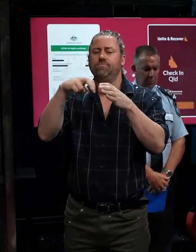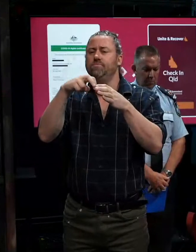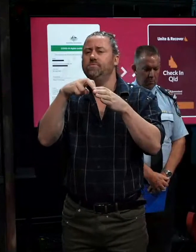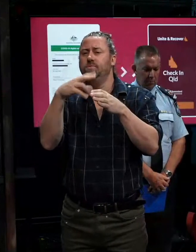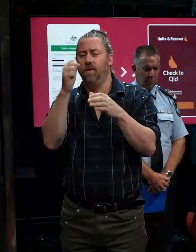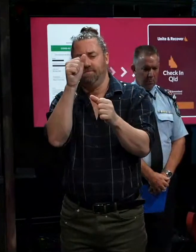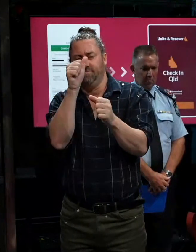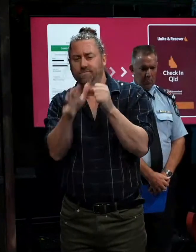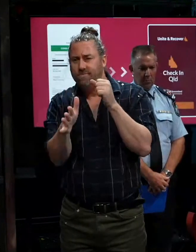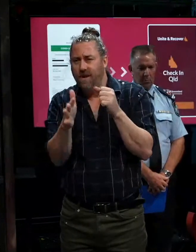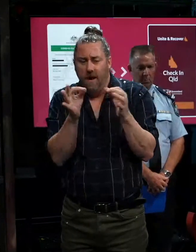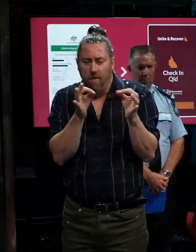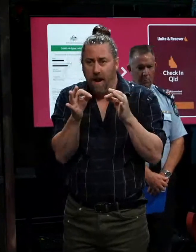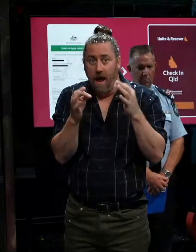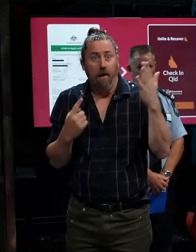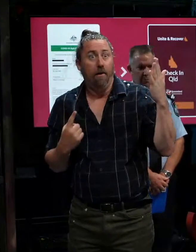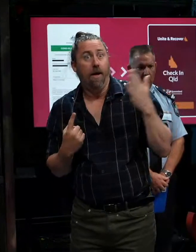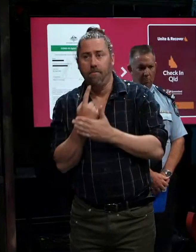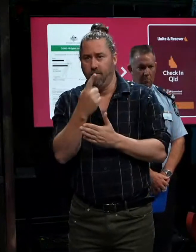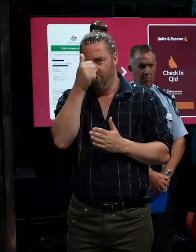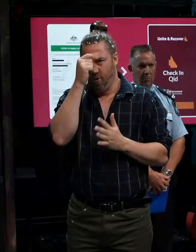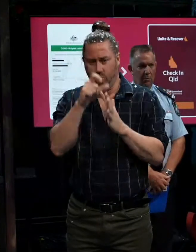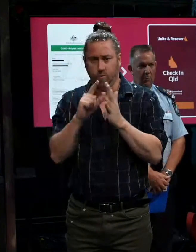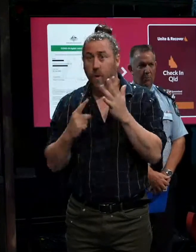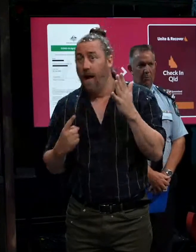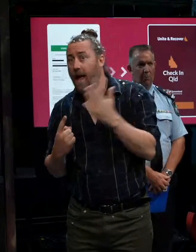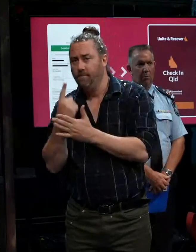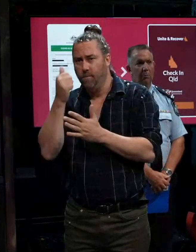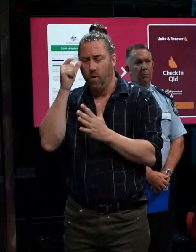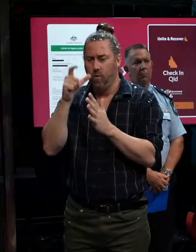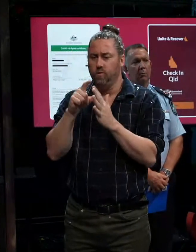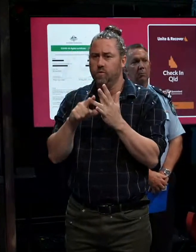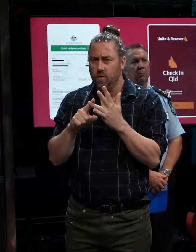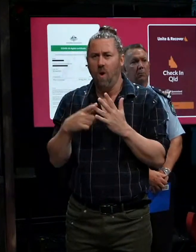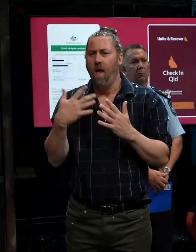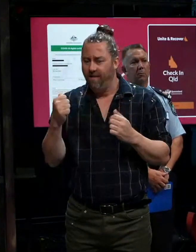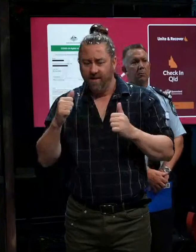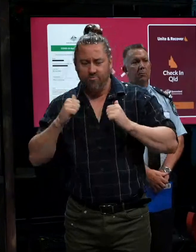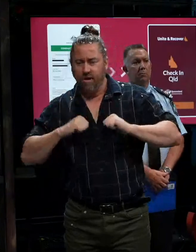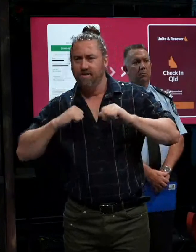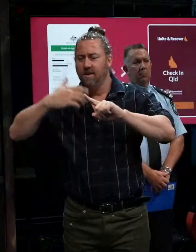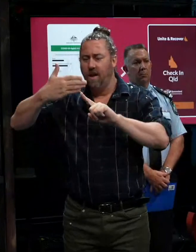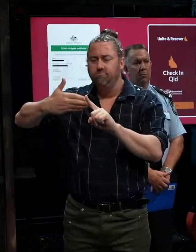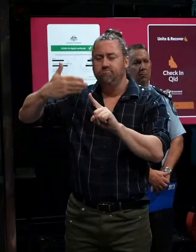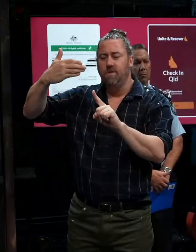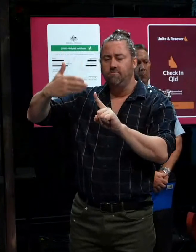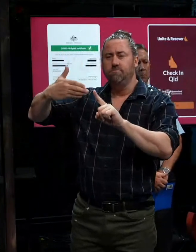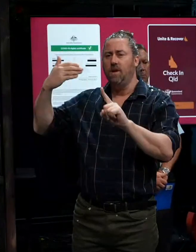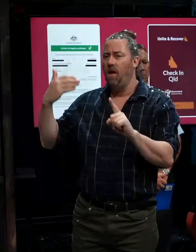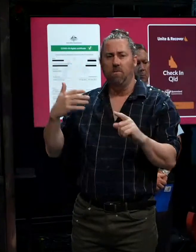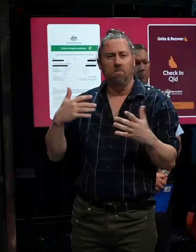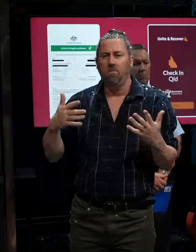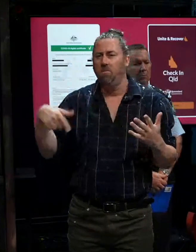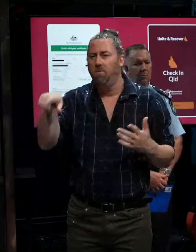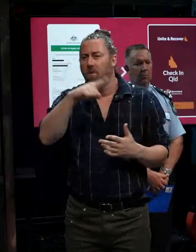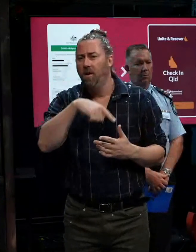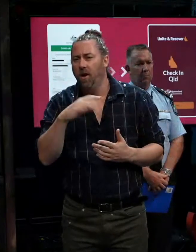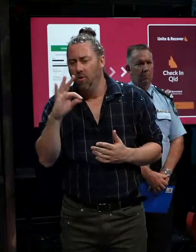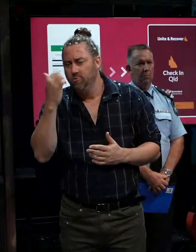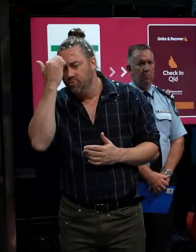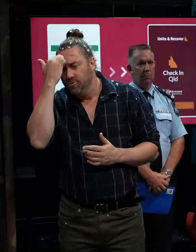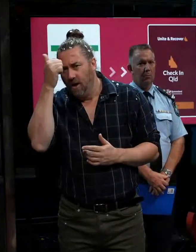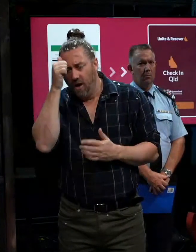and rehearsed evacuation plans, and we've been through a number of evacuations previously. That's an integrated plan across the Hospital Health